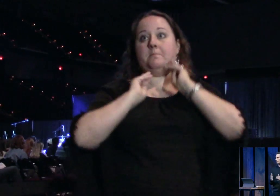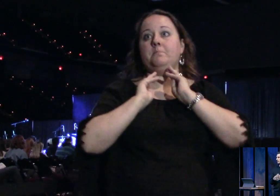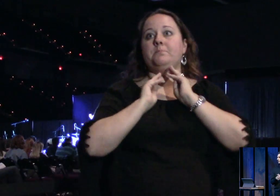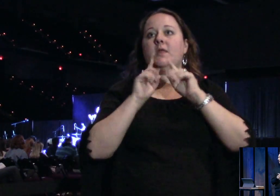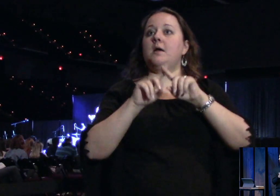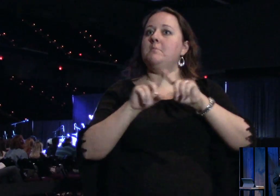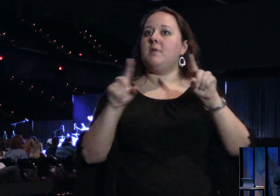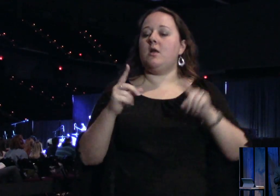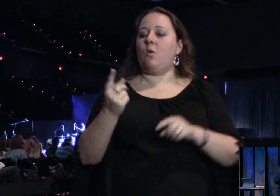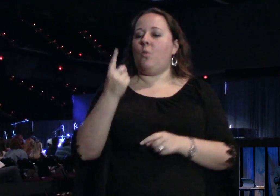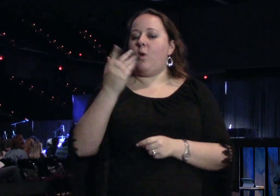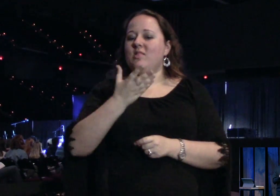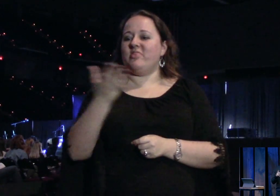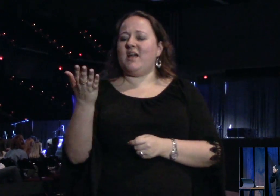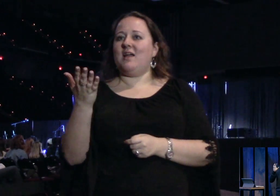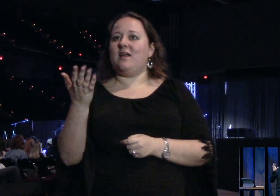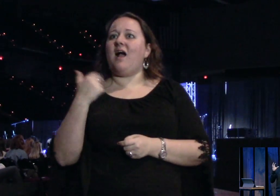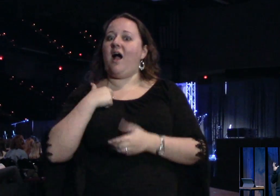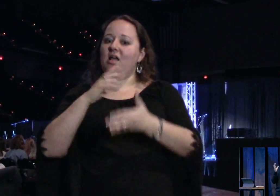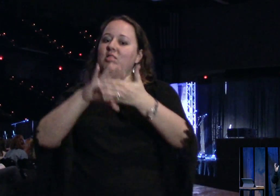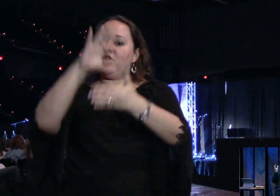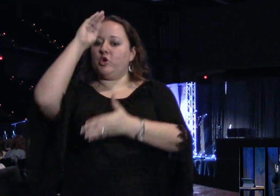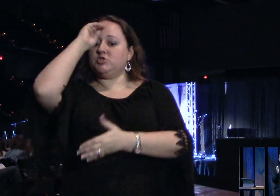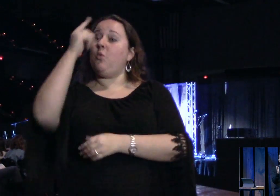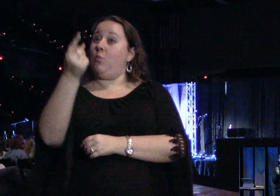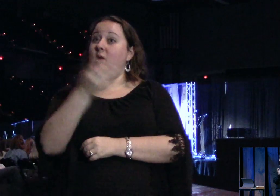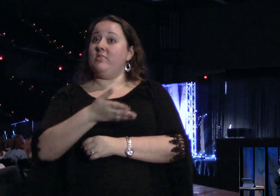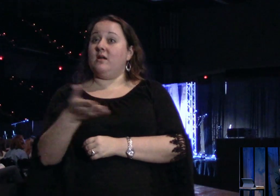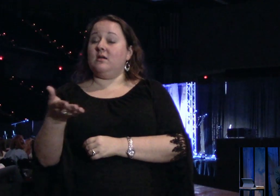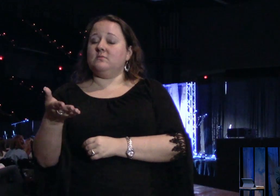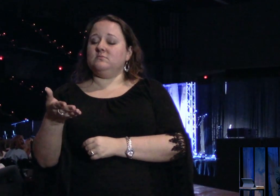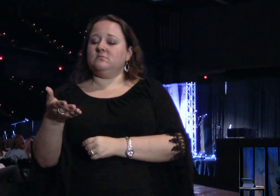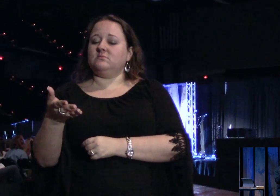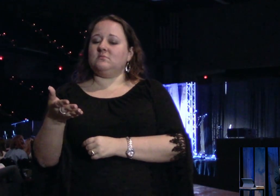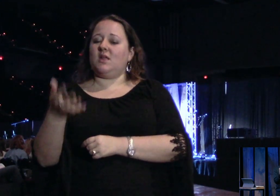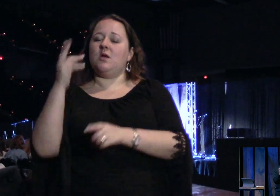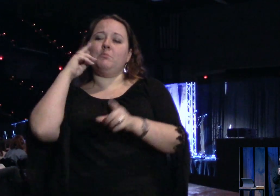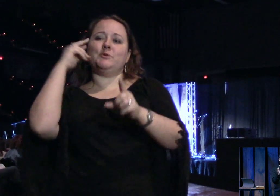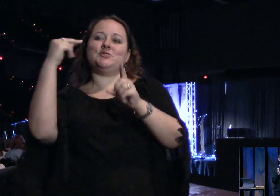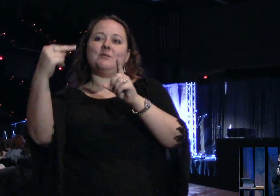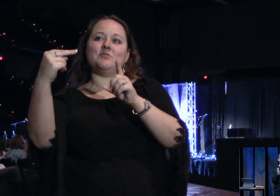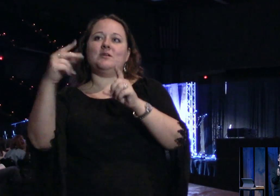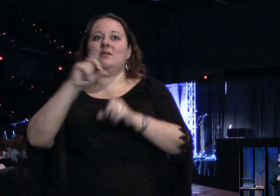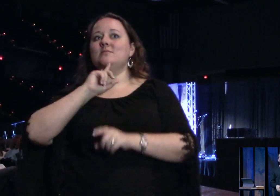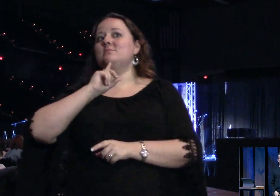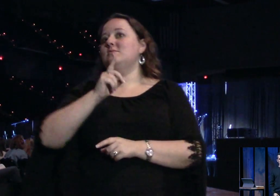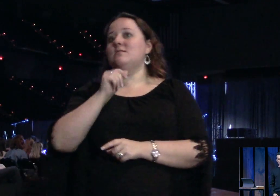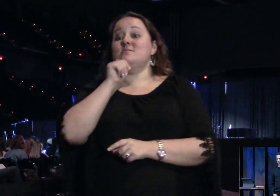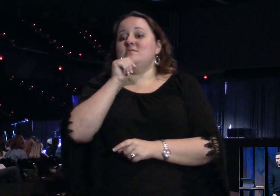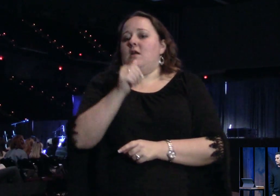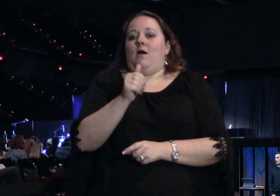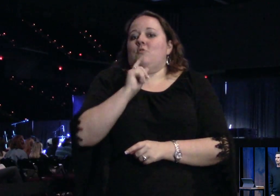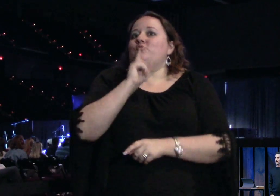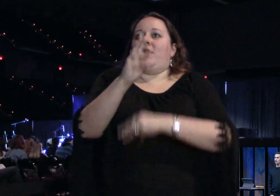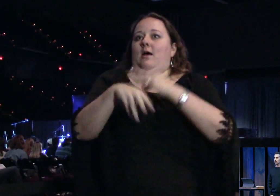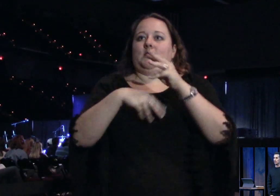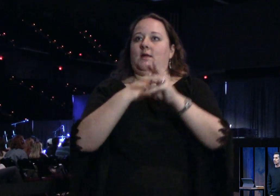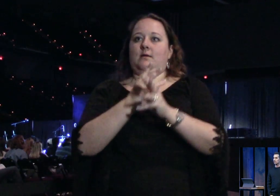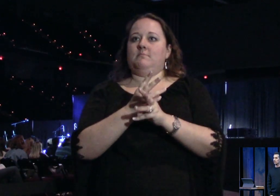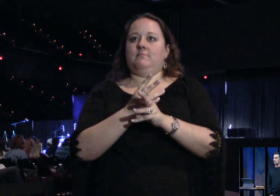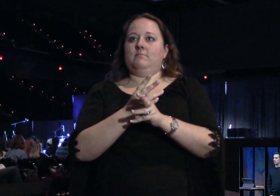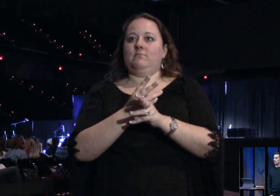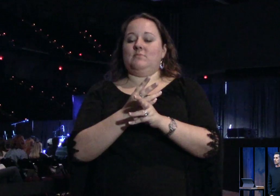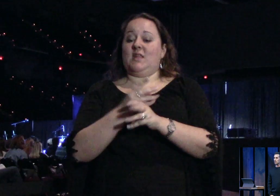makeup. But the one thing I walked away with was that perception was not